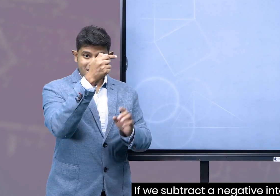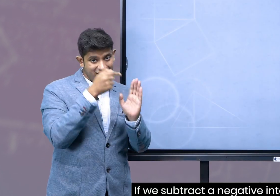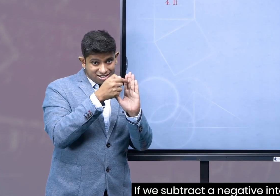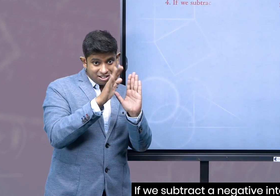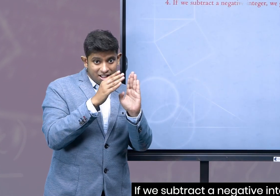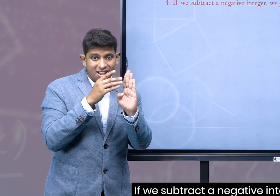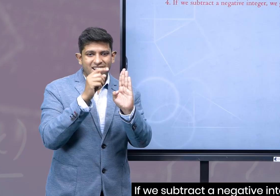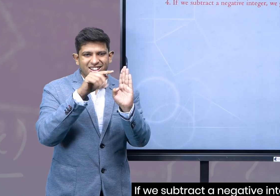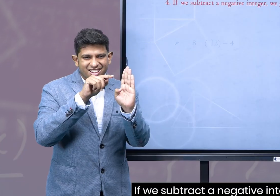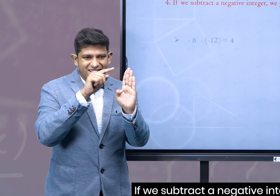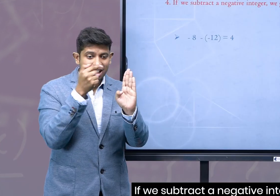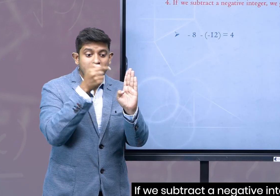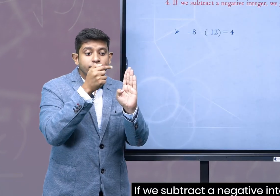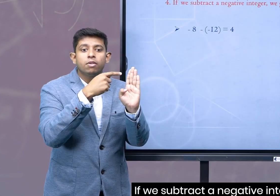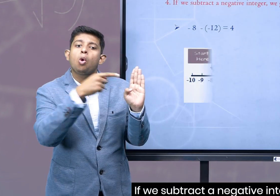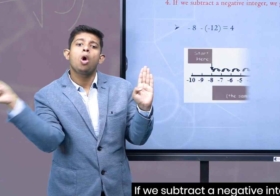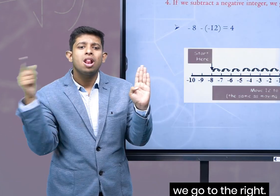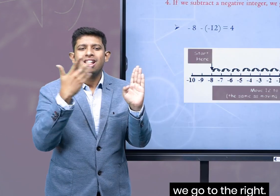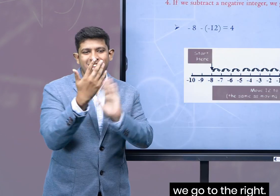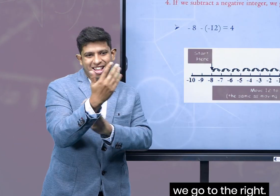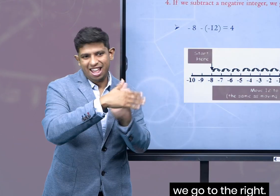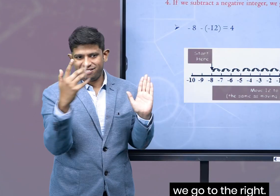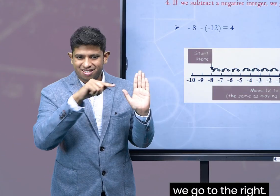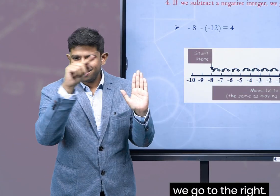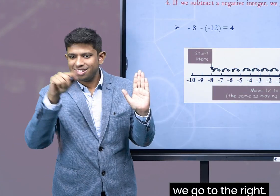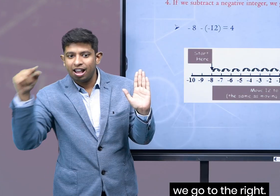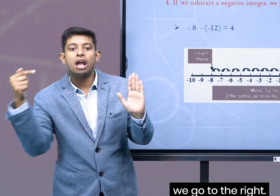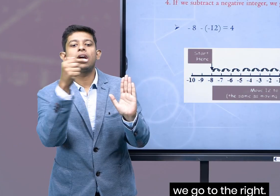If we subtract a negative integer, we go to the right.